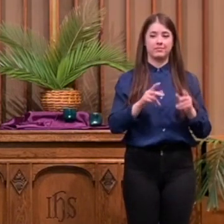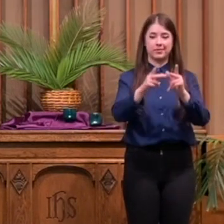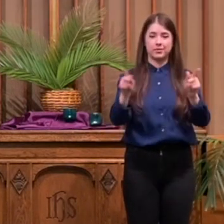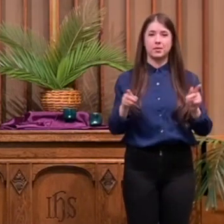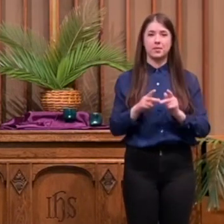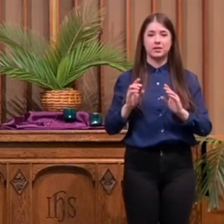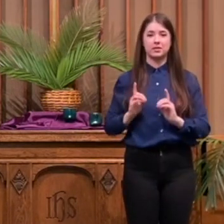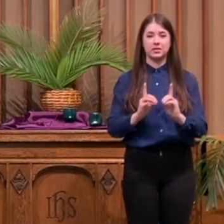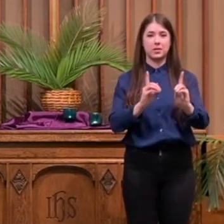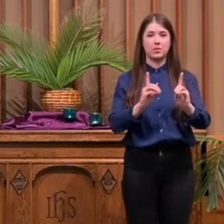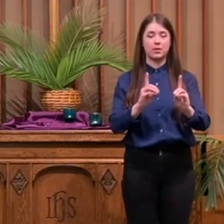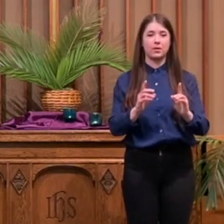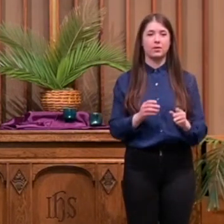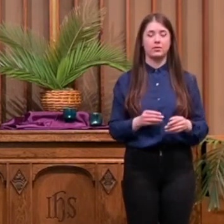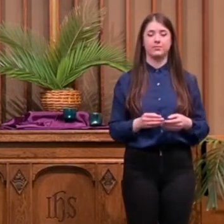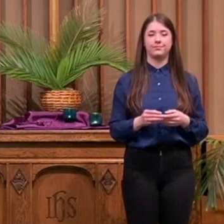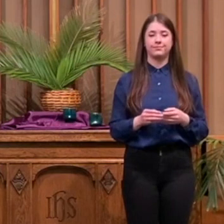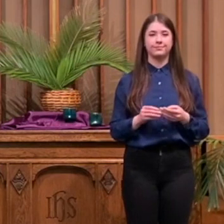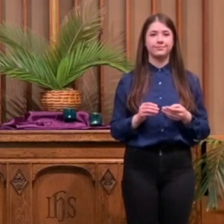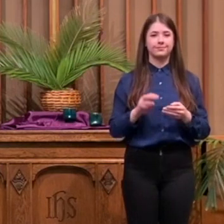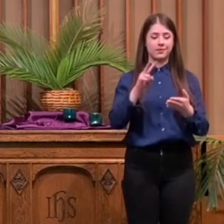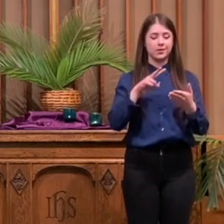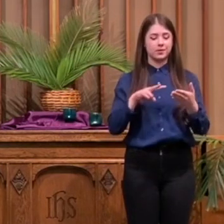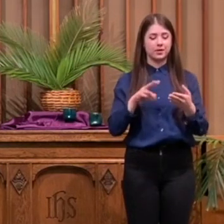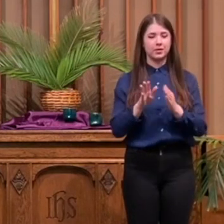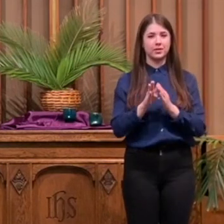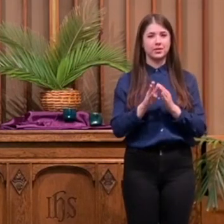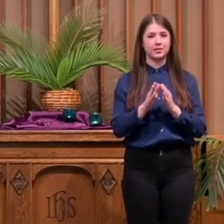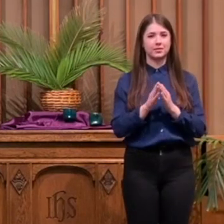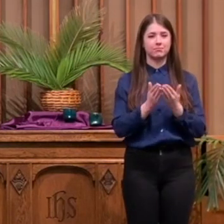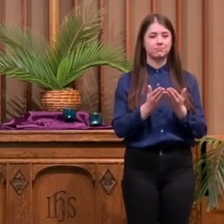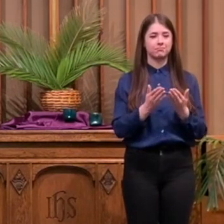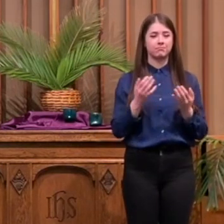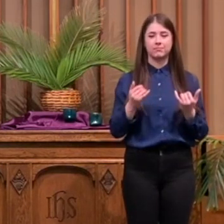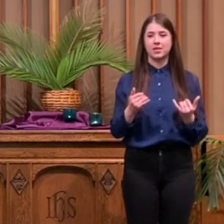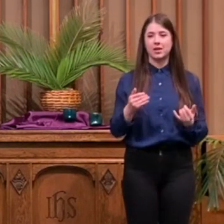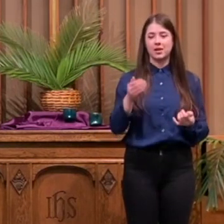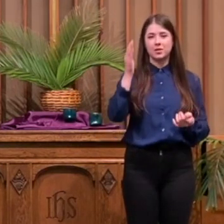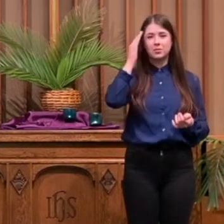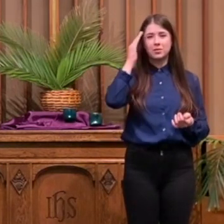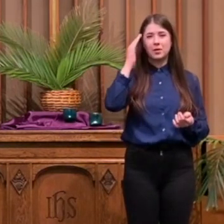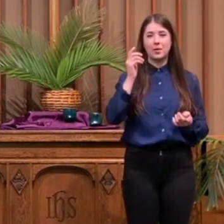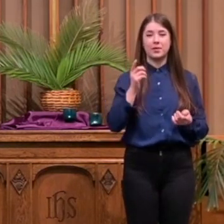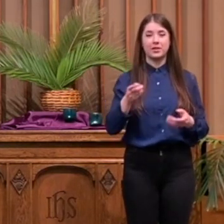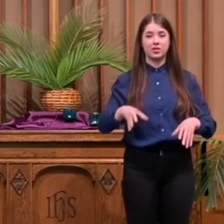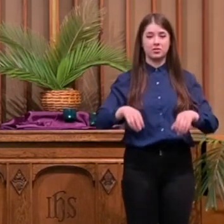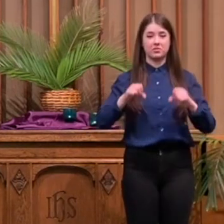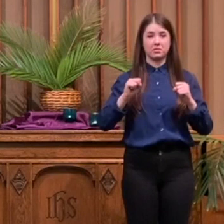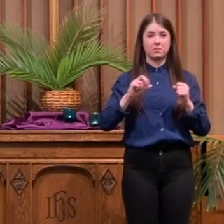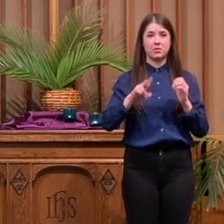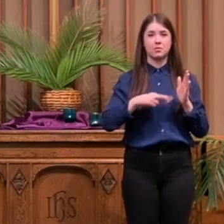And in our text today, we find Mary taking on the role that was usually reserved for the